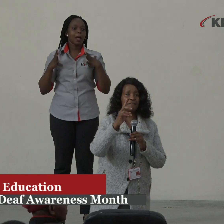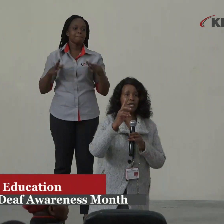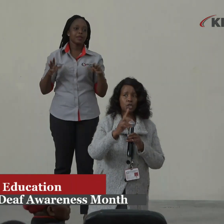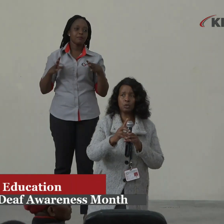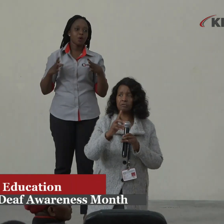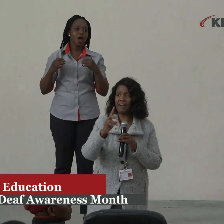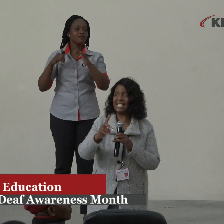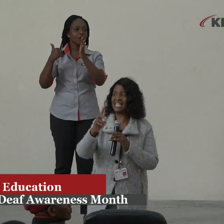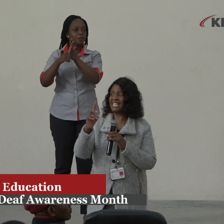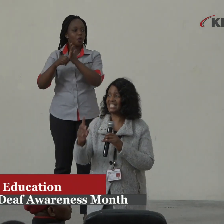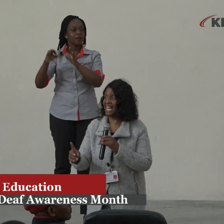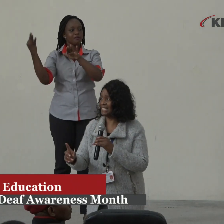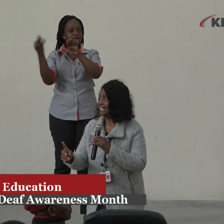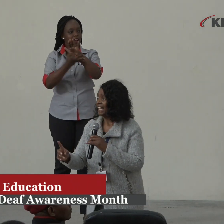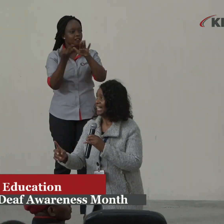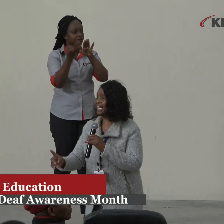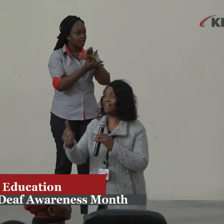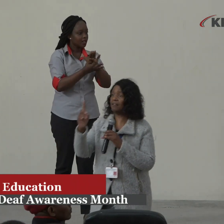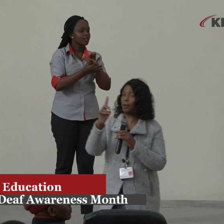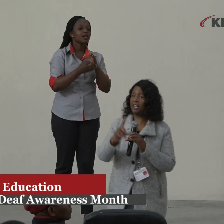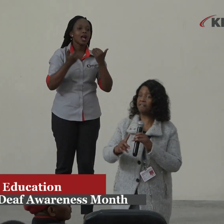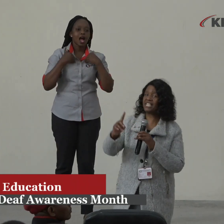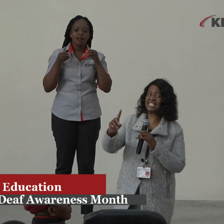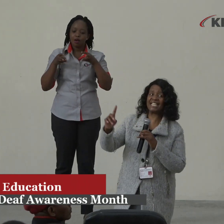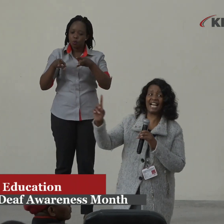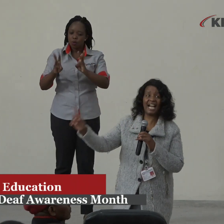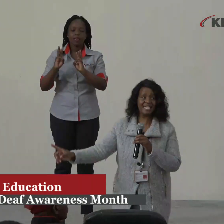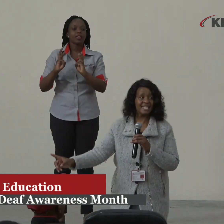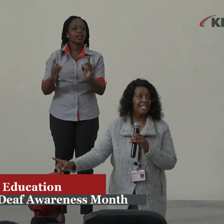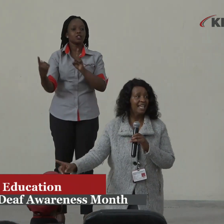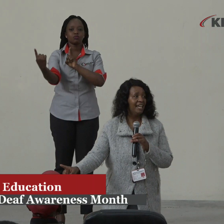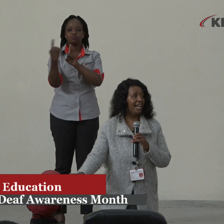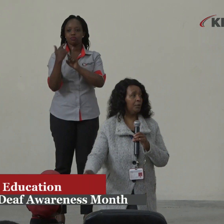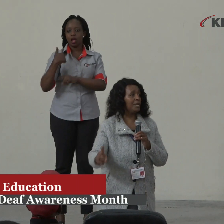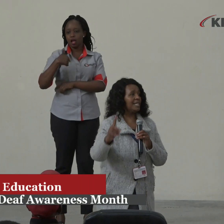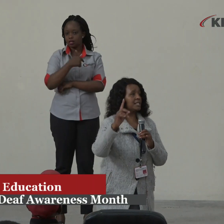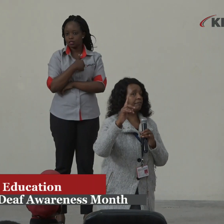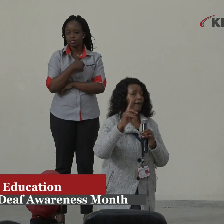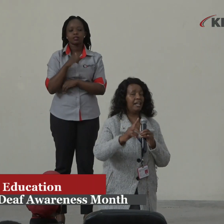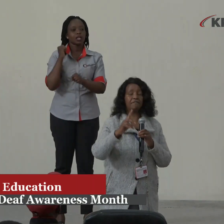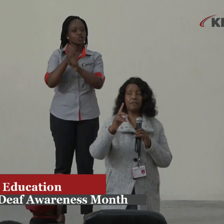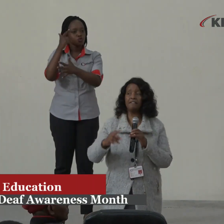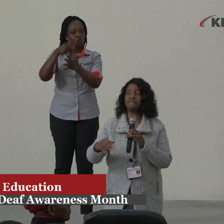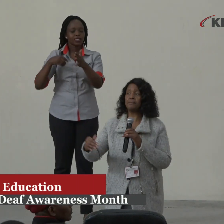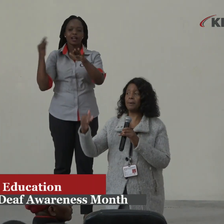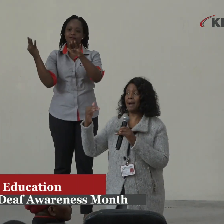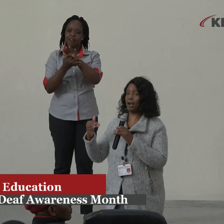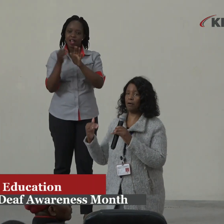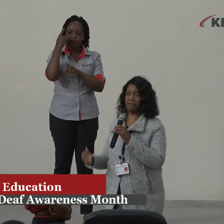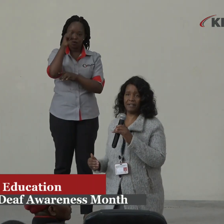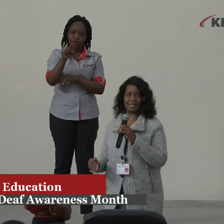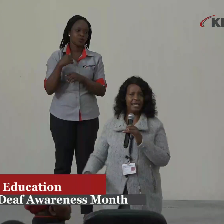have issues filing the return, they have a way of reaching us and we just file for them from the